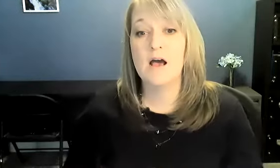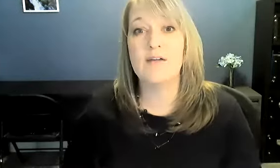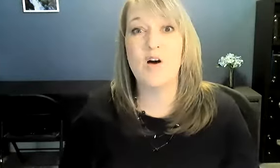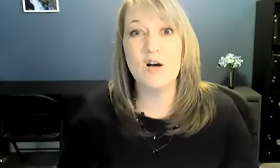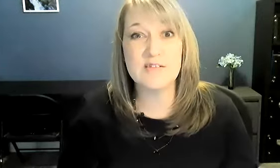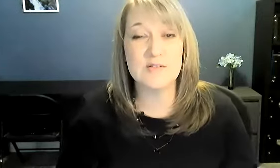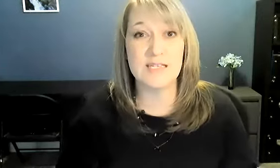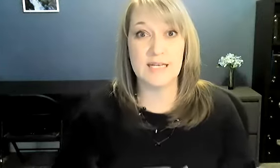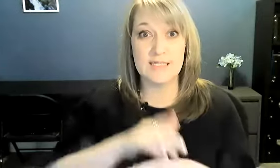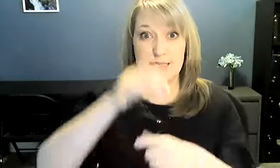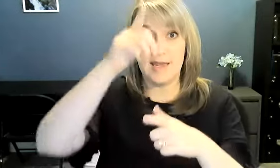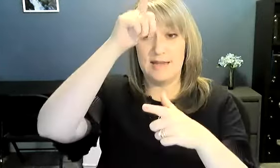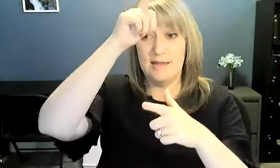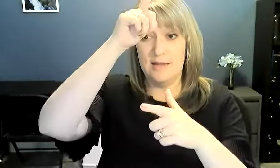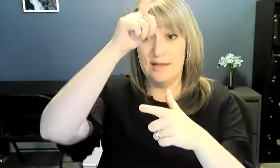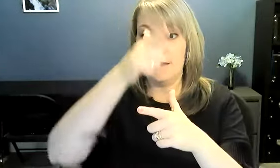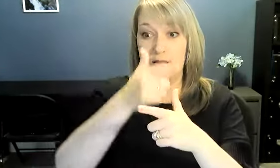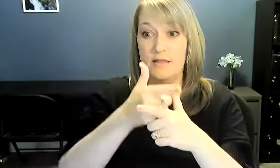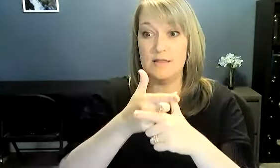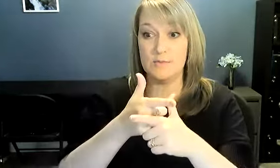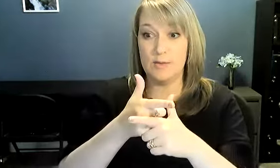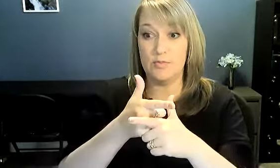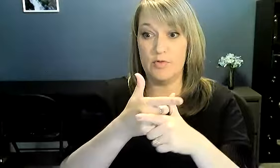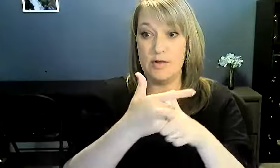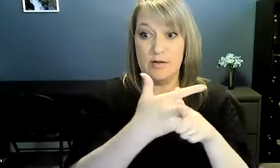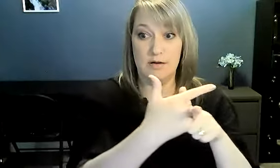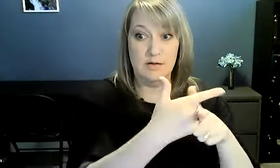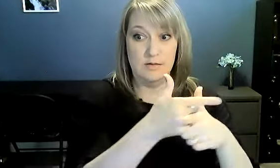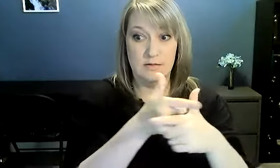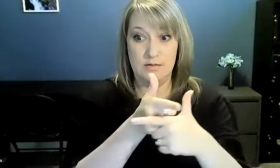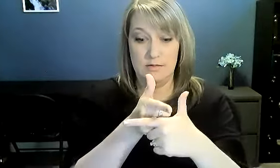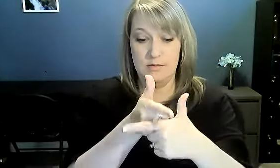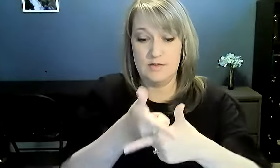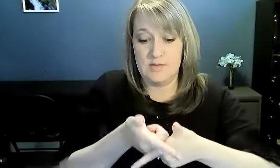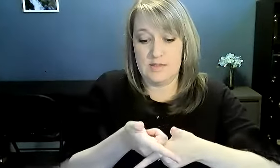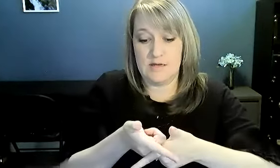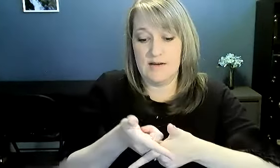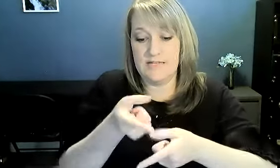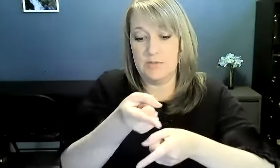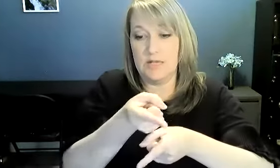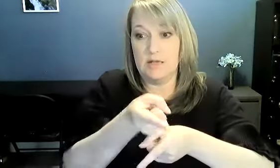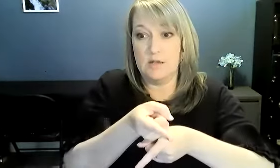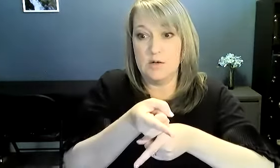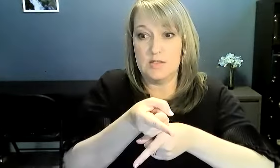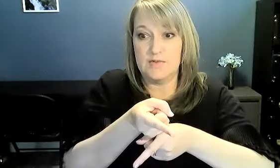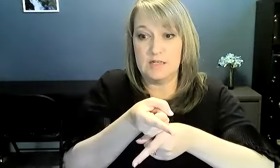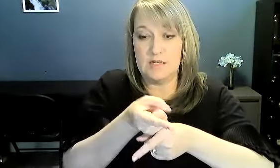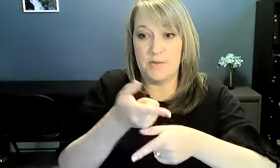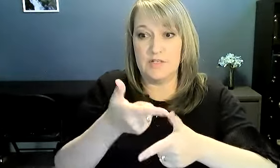I've also seen it signed this way, brother. So it's not really closed fist on top of each other.